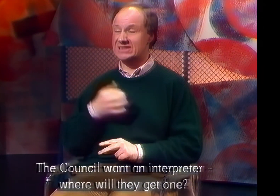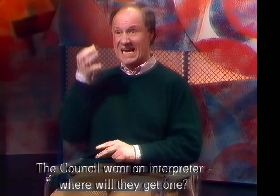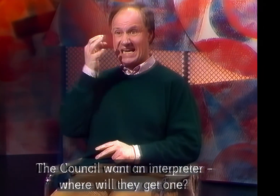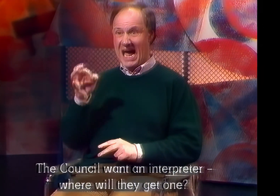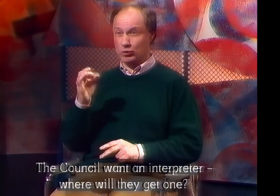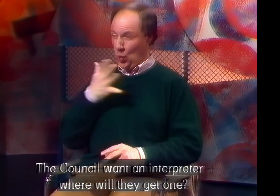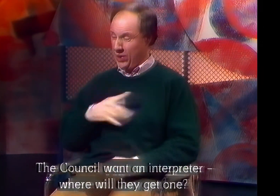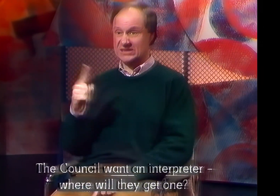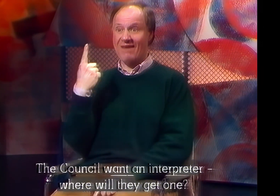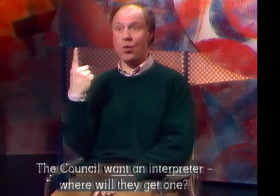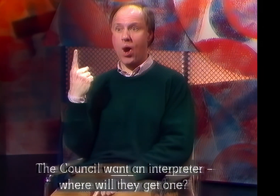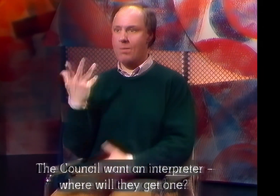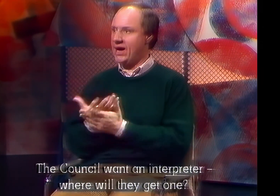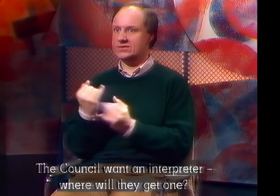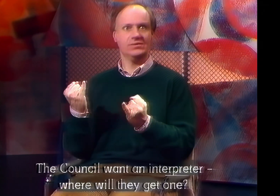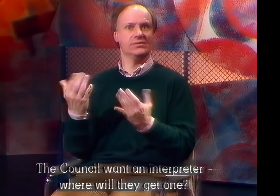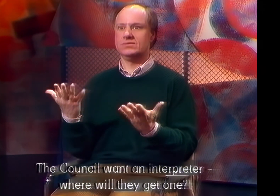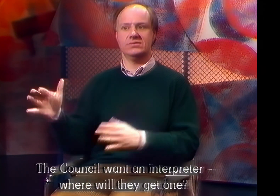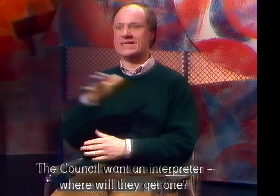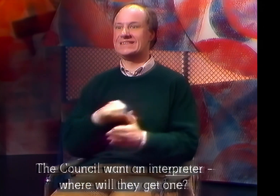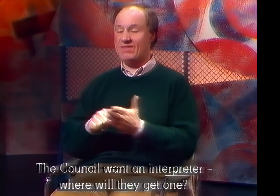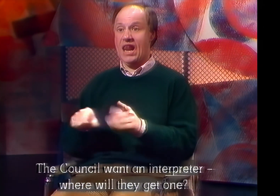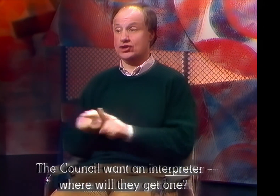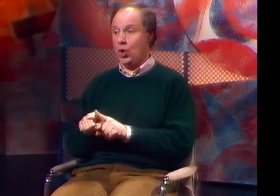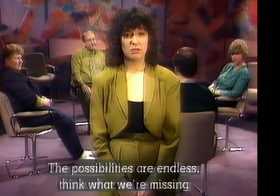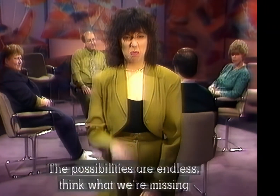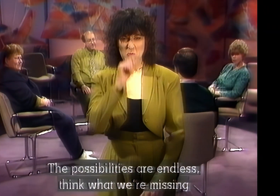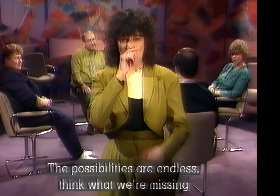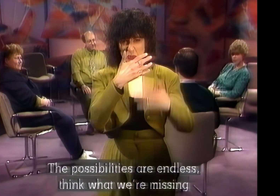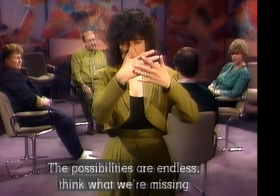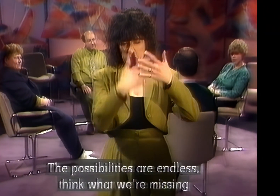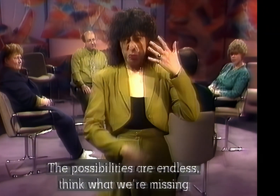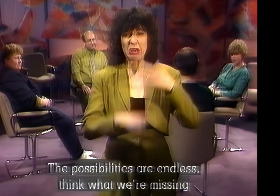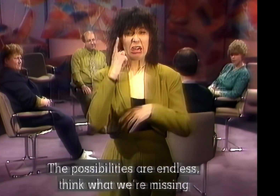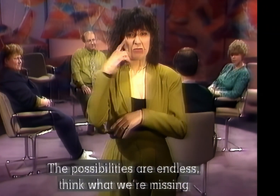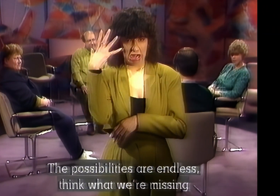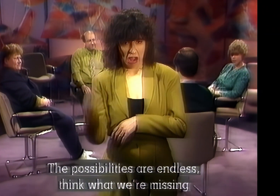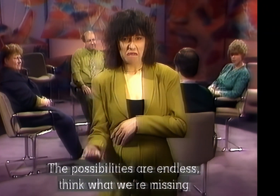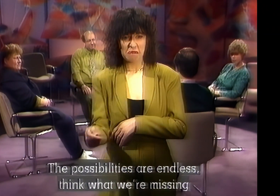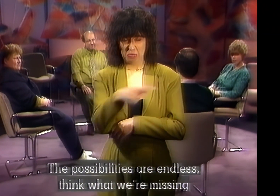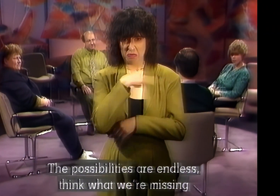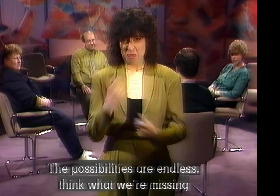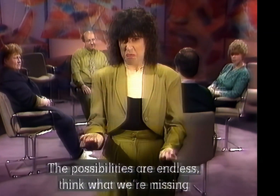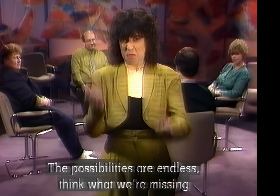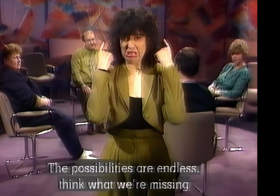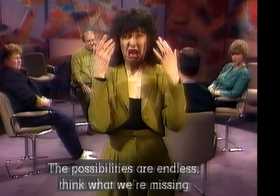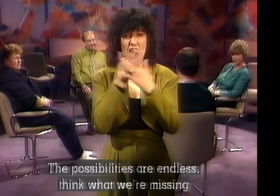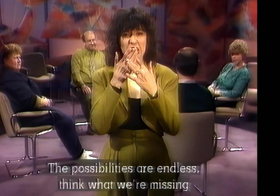The council wants an interpreter, but where will they get one from? The possibilities are endless. Think what we're missing out on. Not